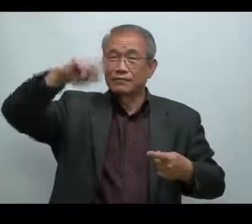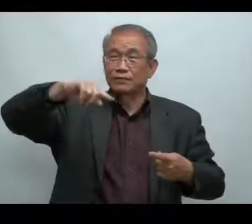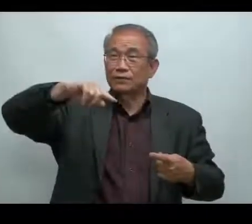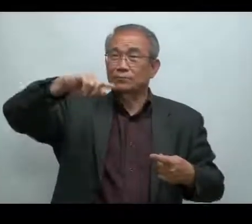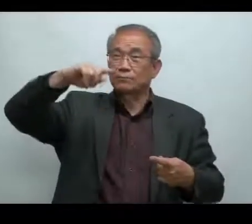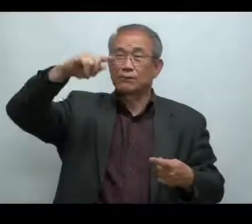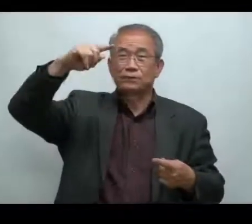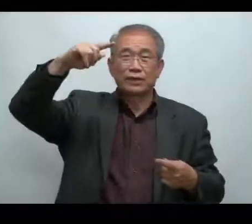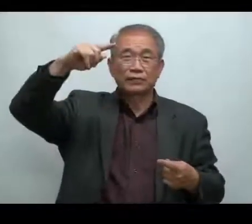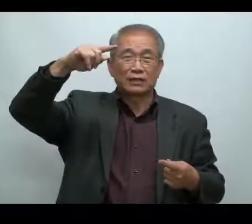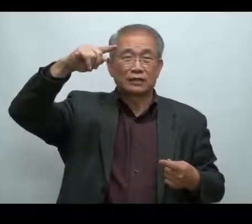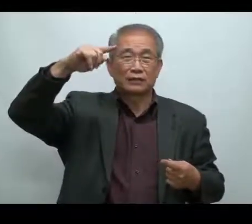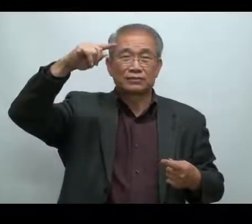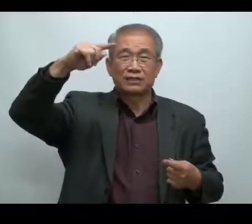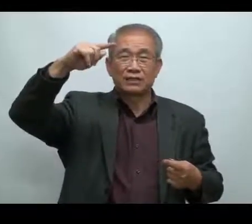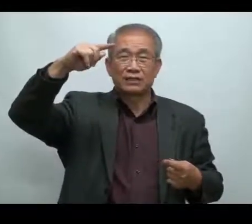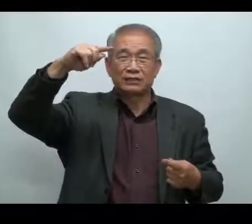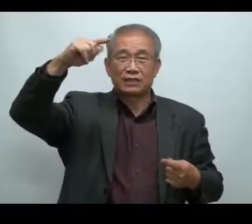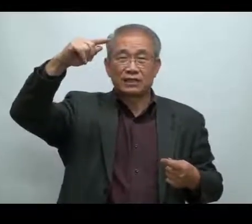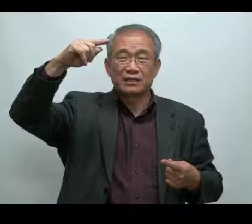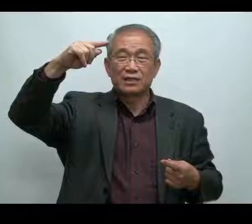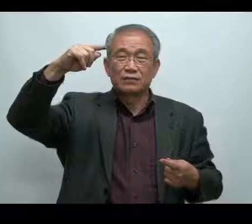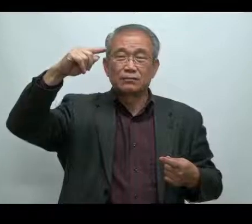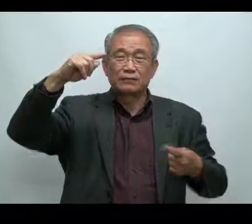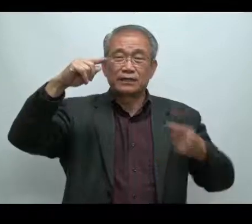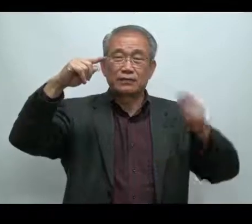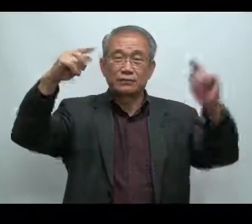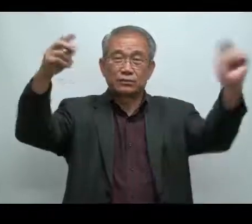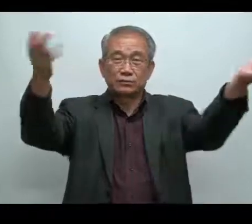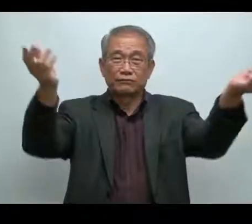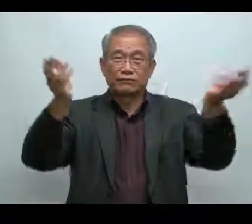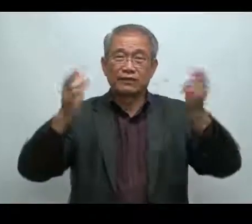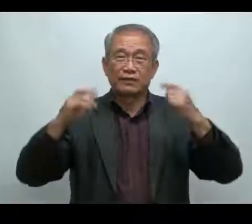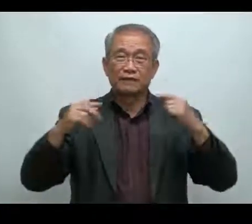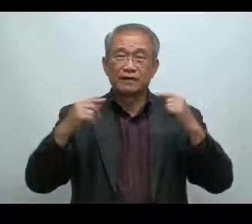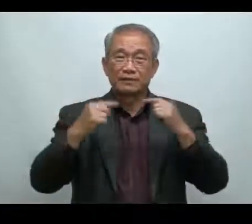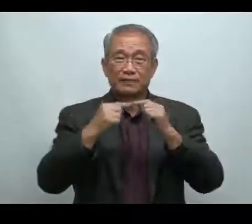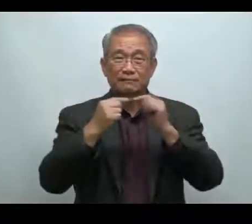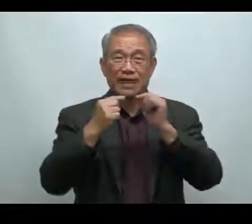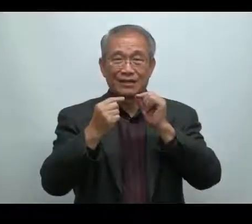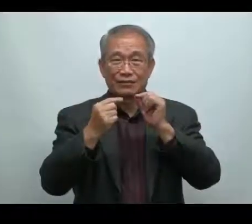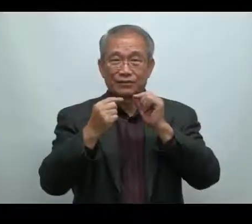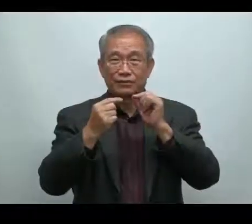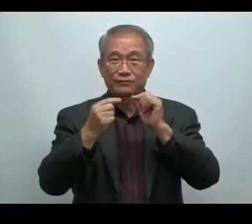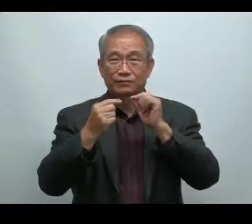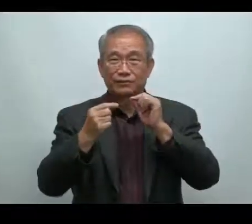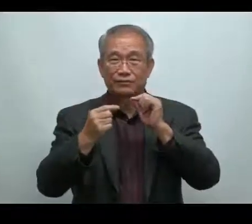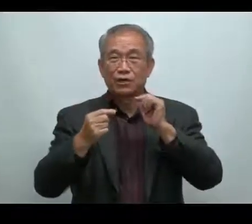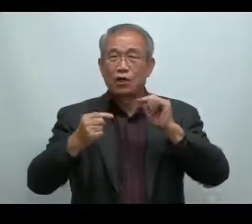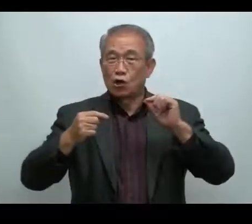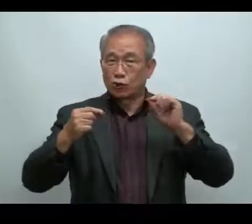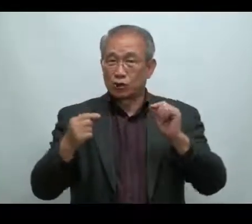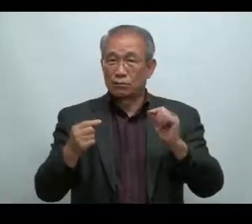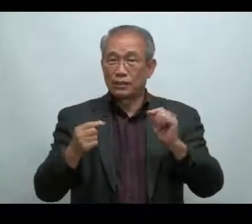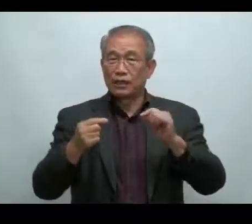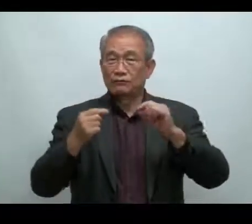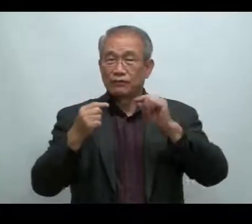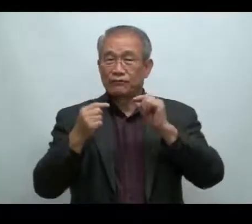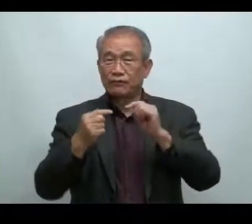you go up to a middle range, like the C or D, you'll begin to feel some tension in your vocal folds. Normally, if your vocal